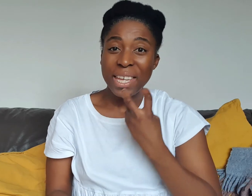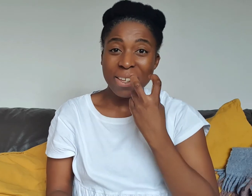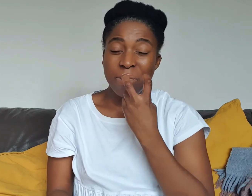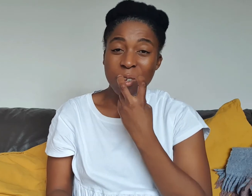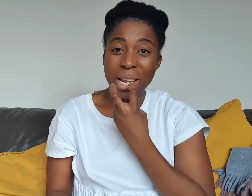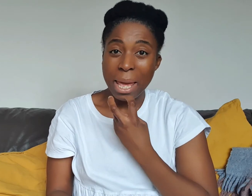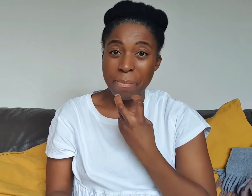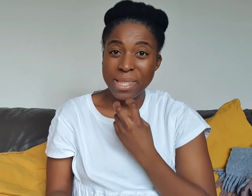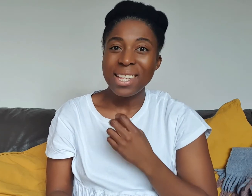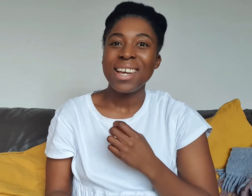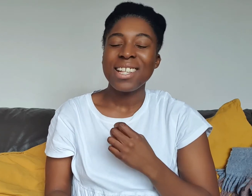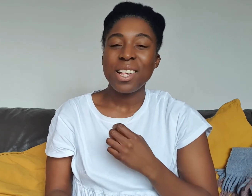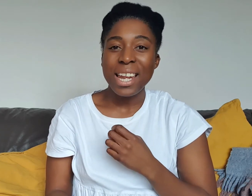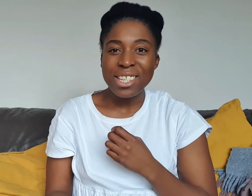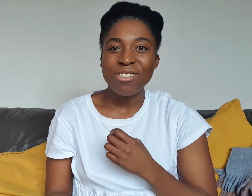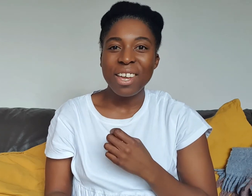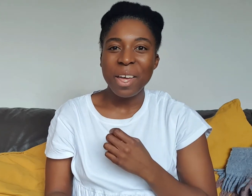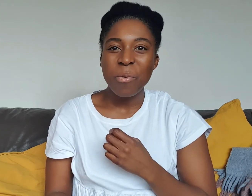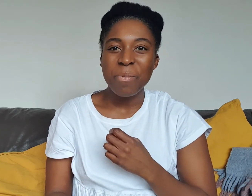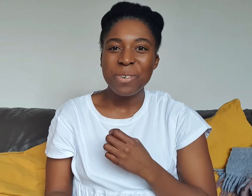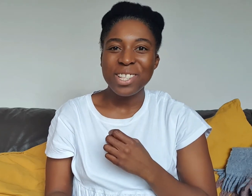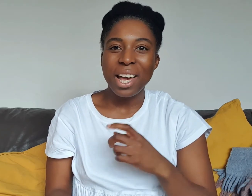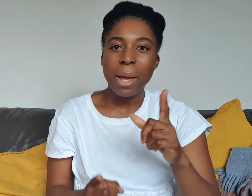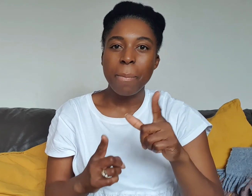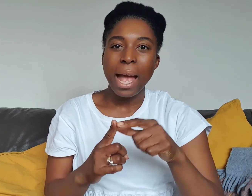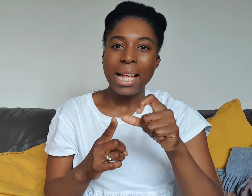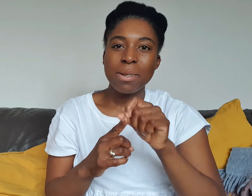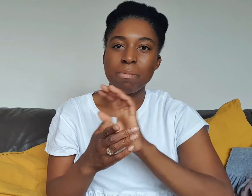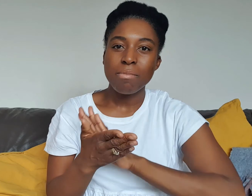with your lips. So let's try that one more time.